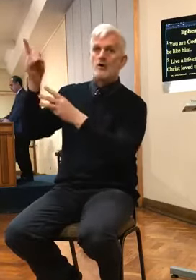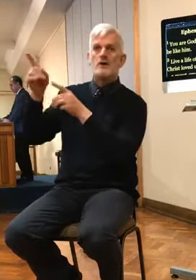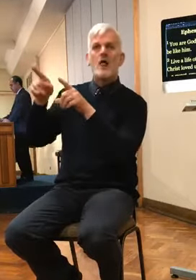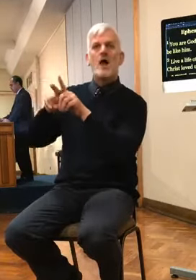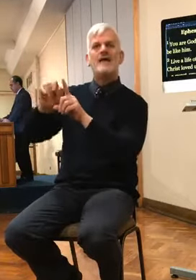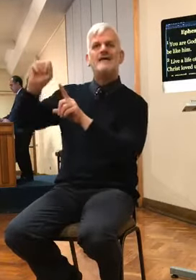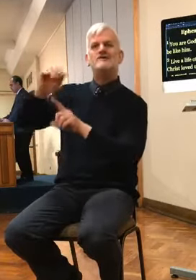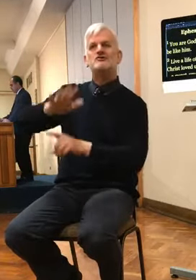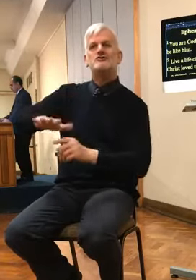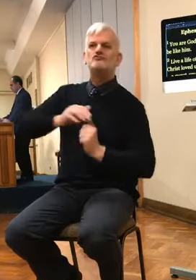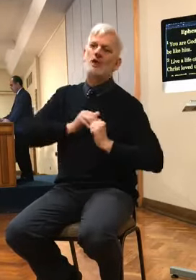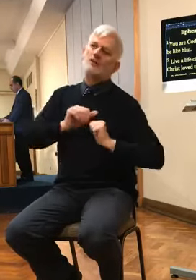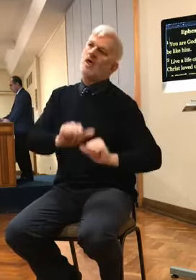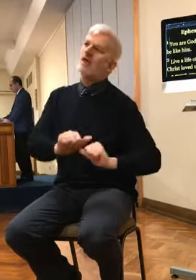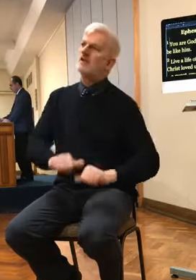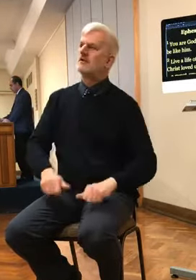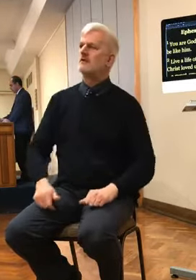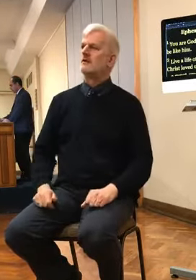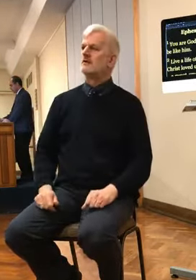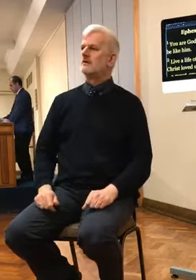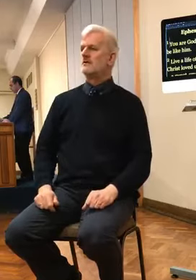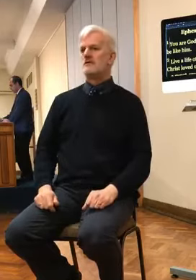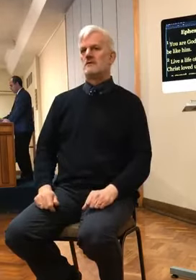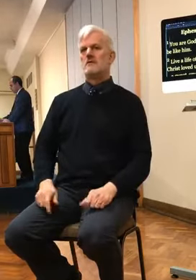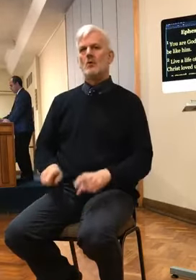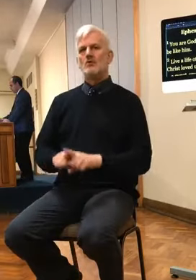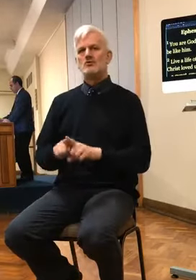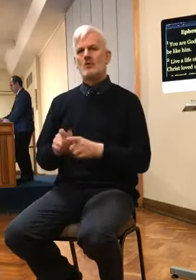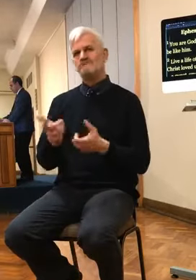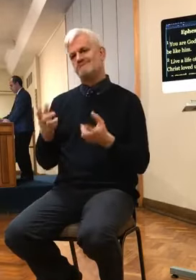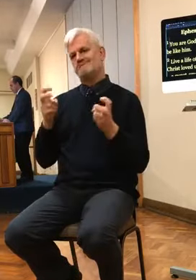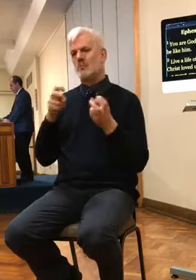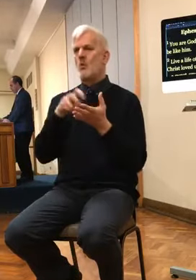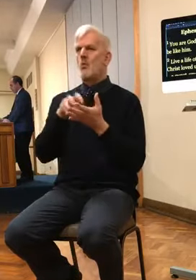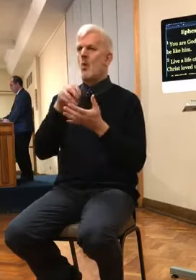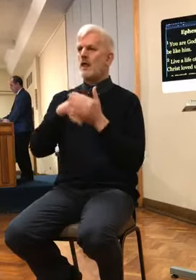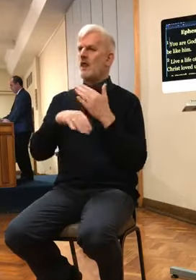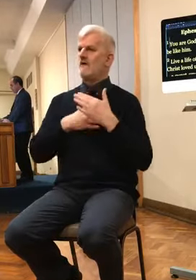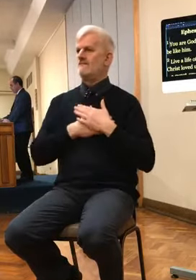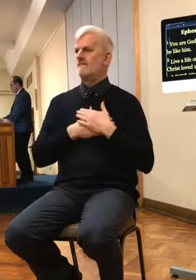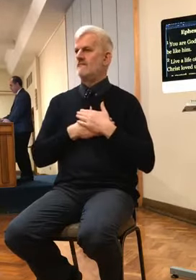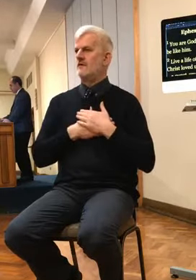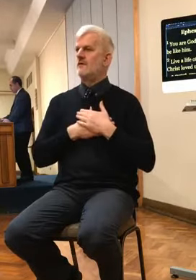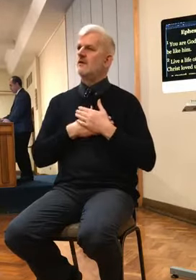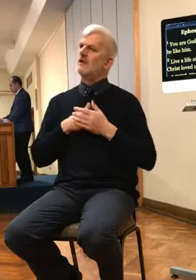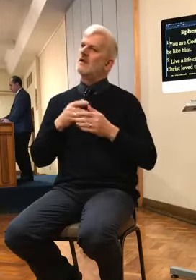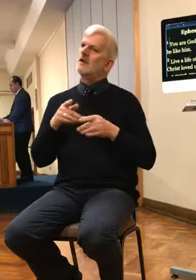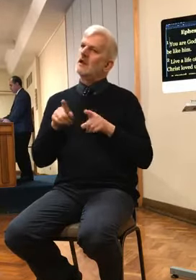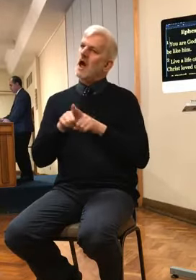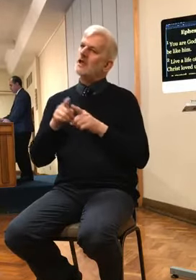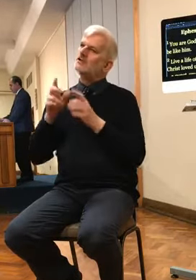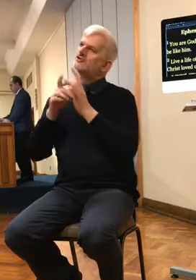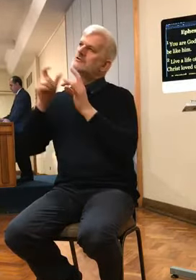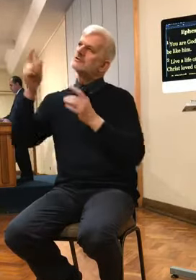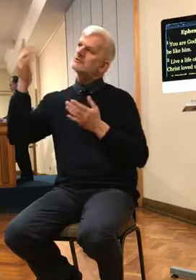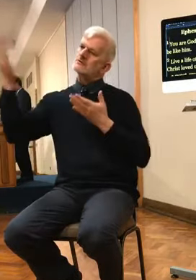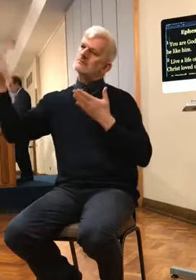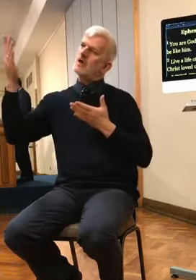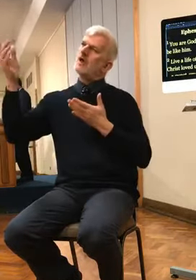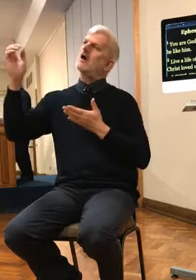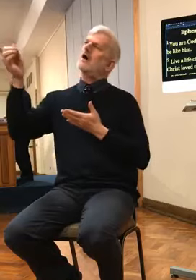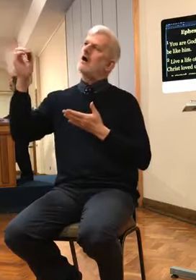walk in love, as Christ also hath loved us, and hath given himself for us,